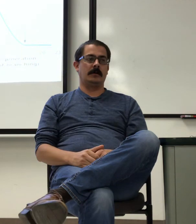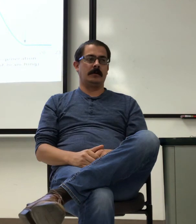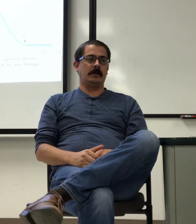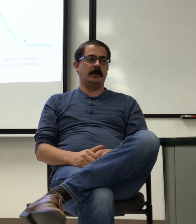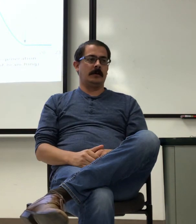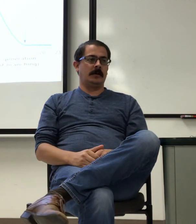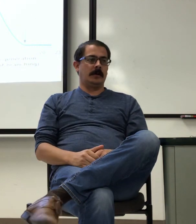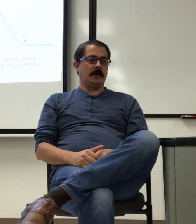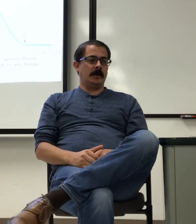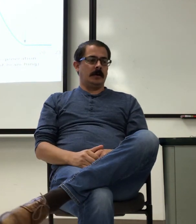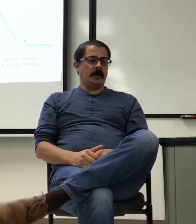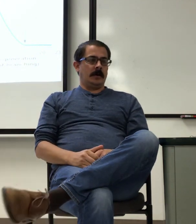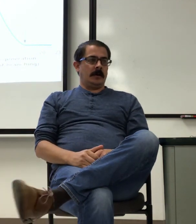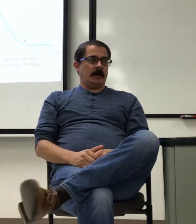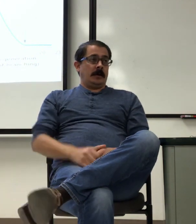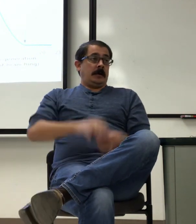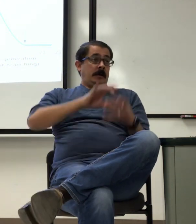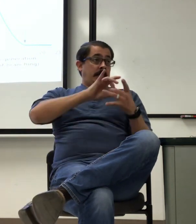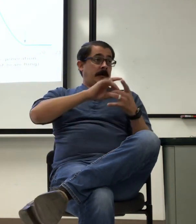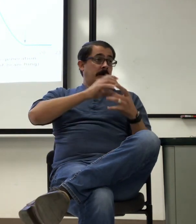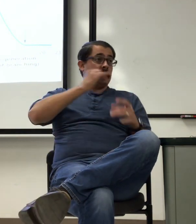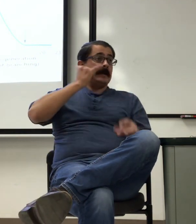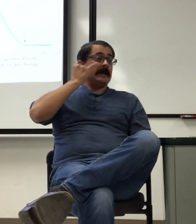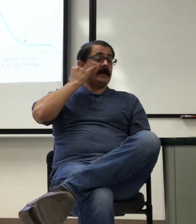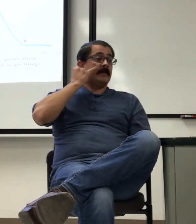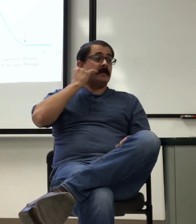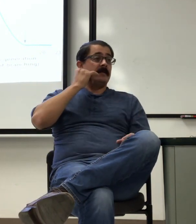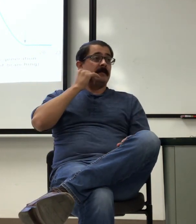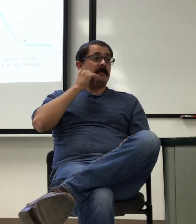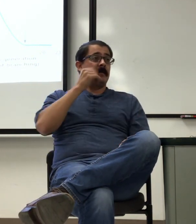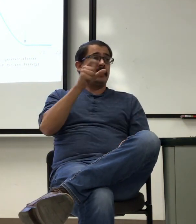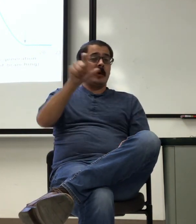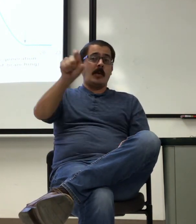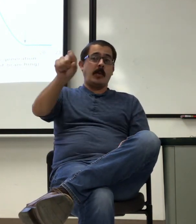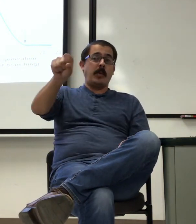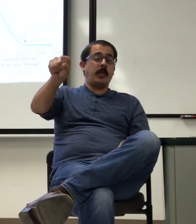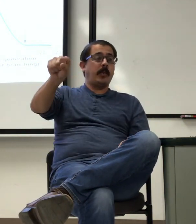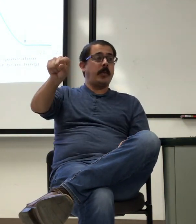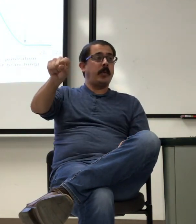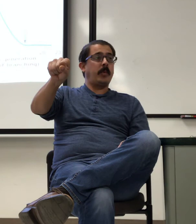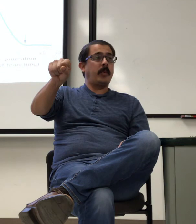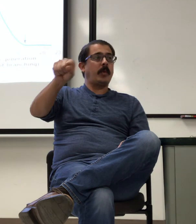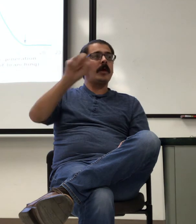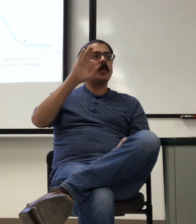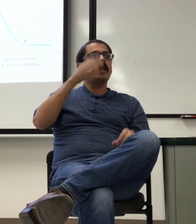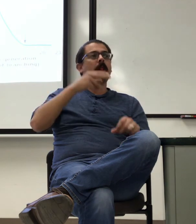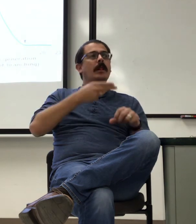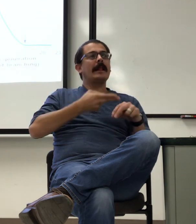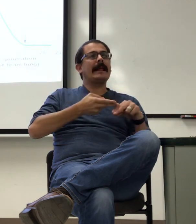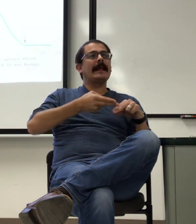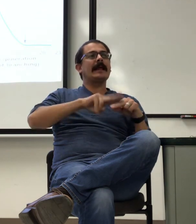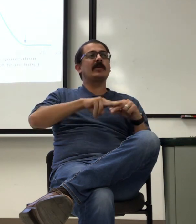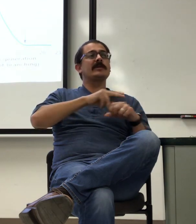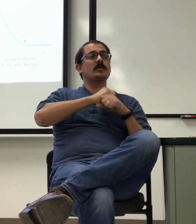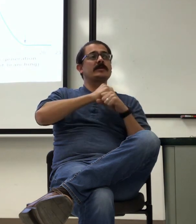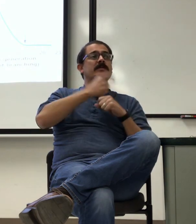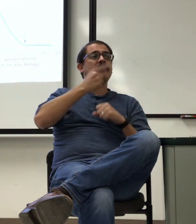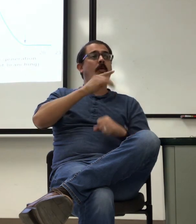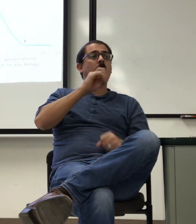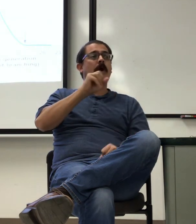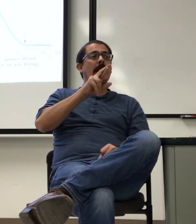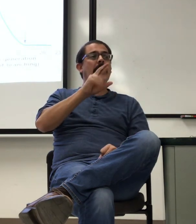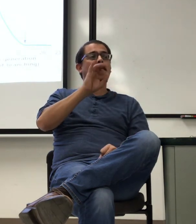The relationship is if you decrease the diameter of the airway, you increase the resistance to